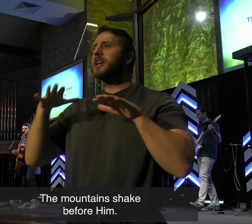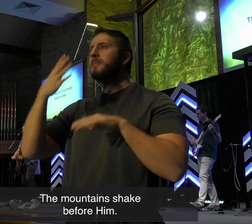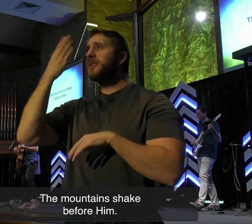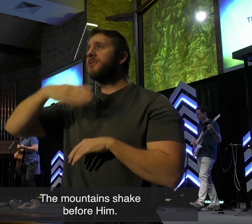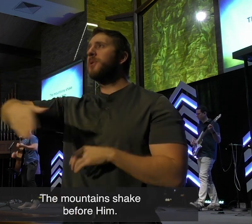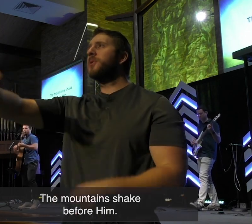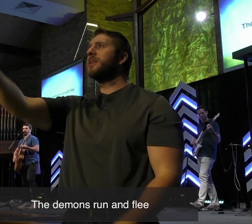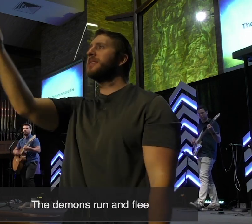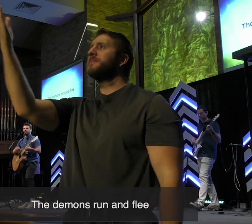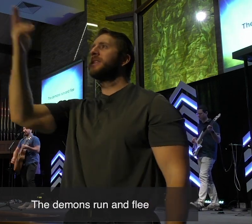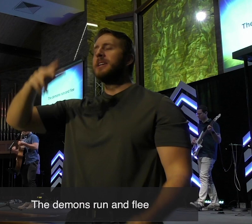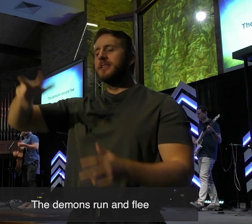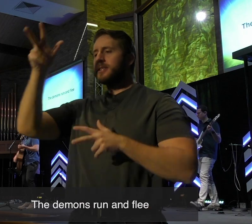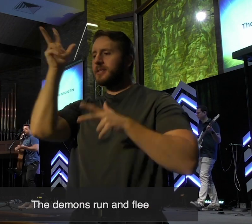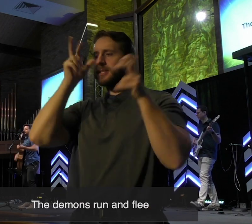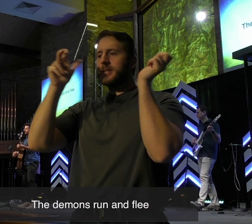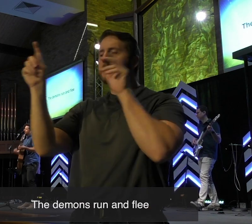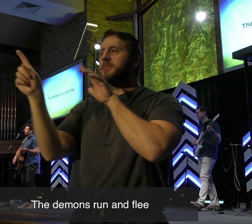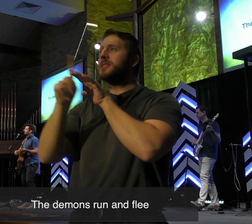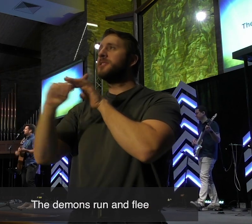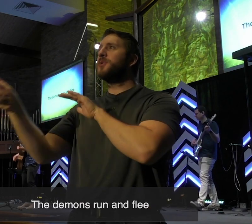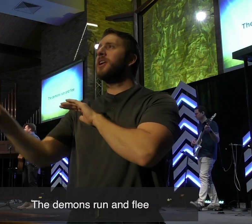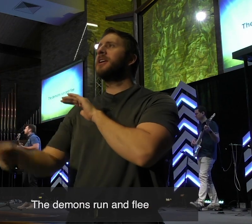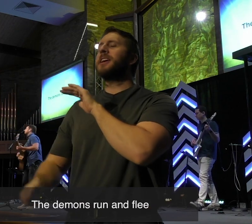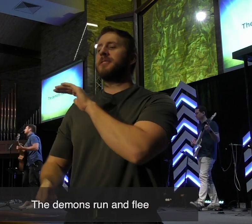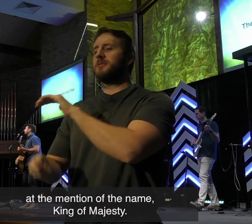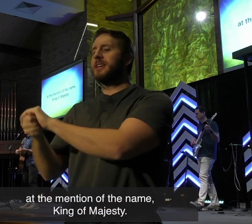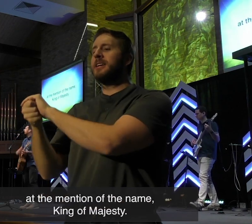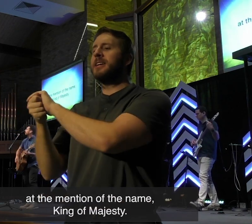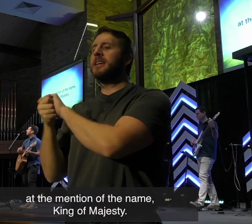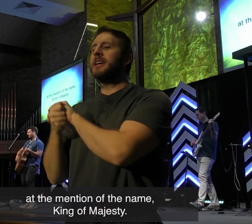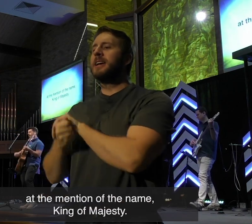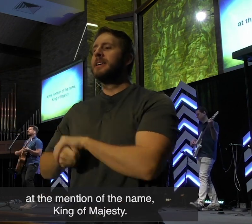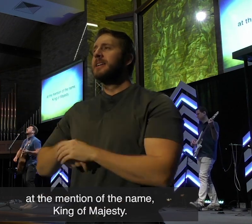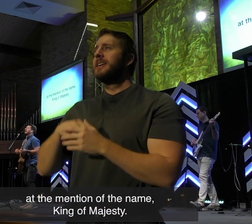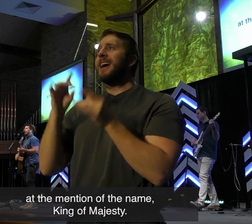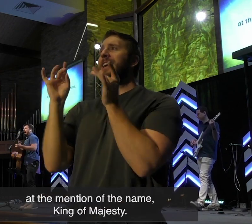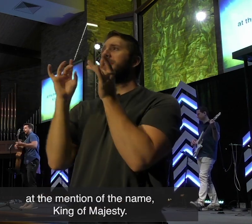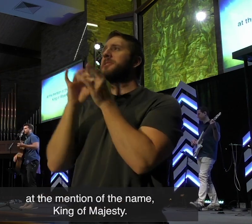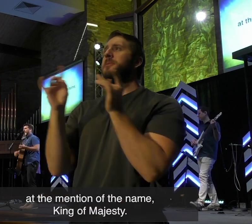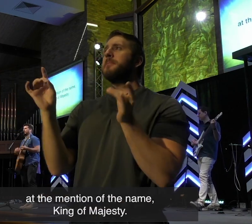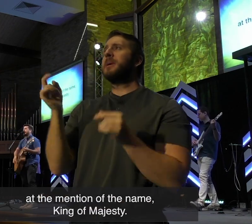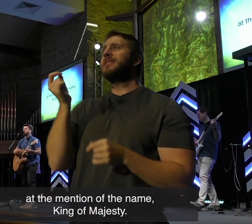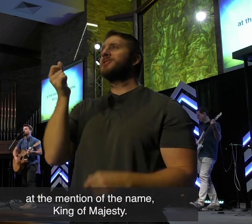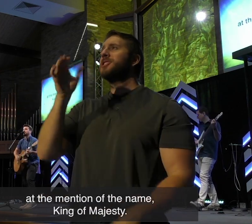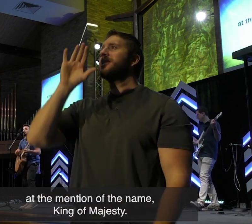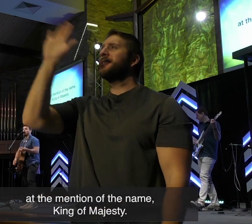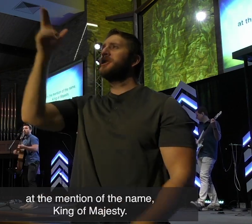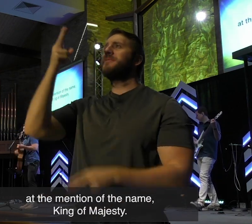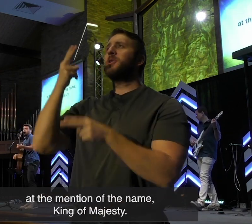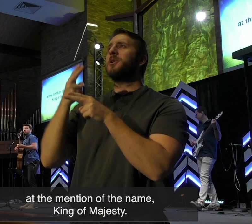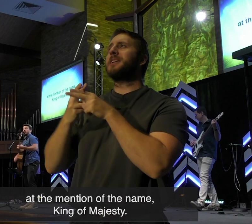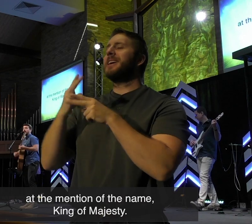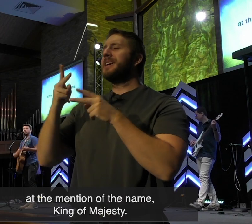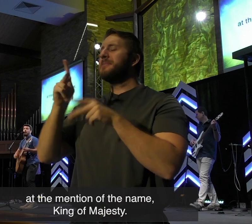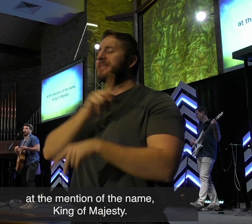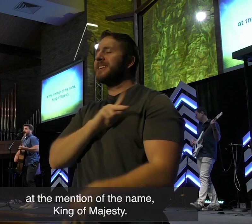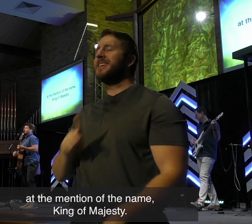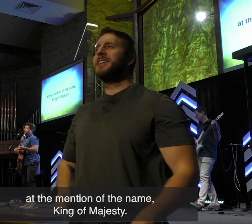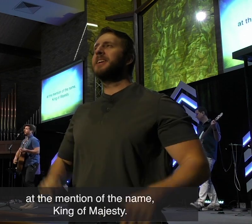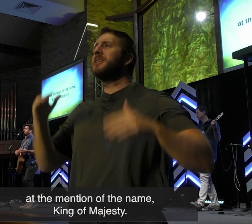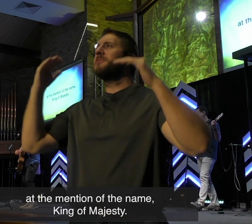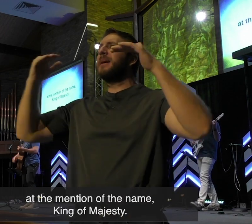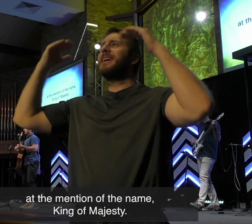And shake before him, the demons run and flee at the mention of the